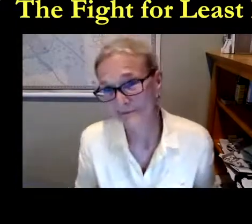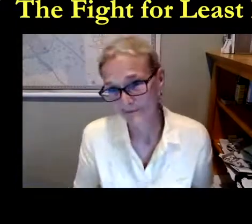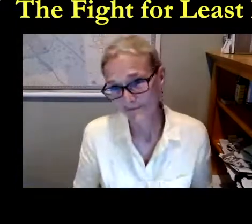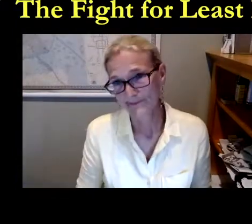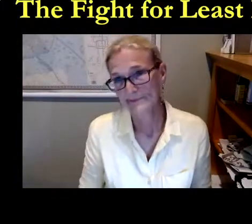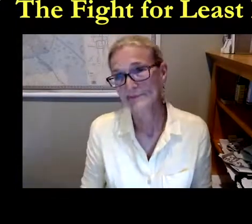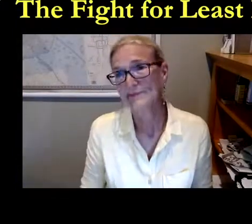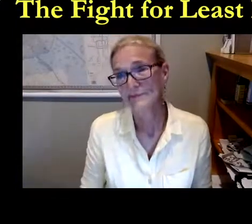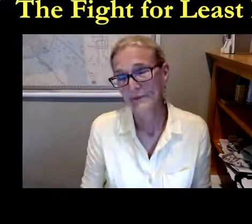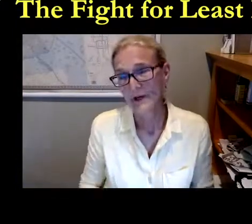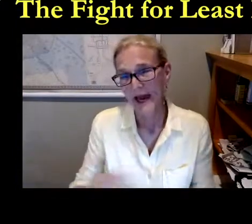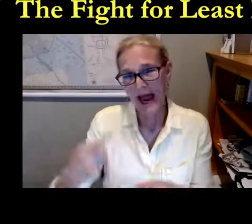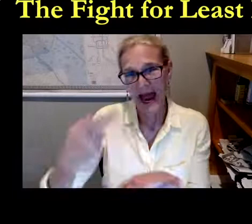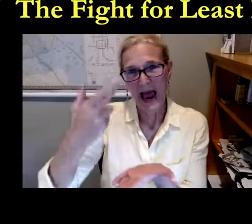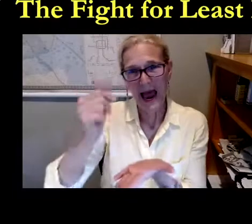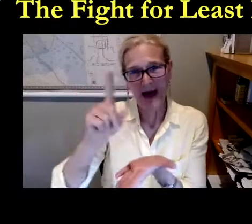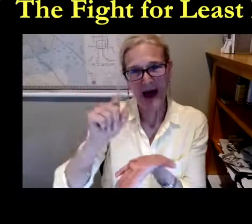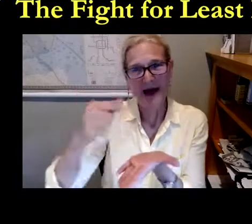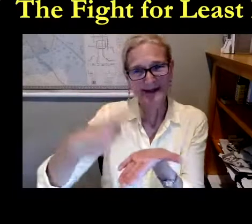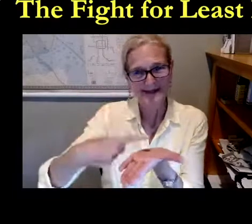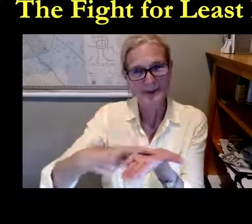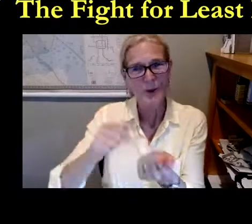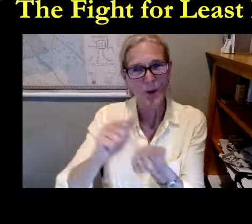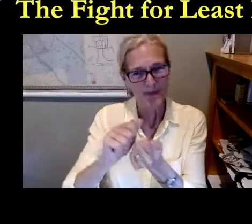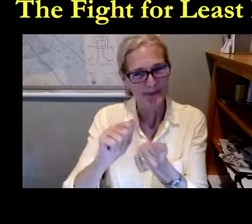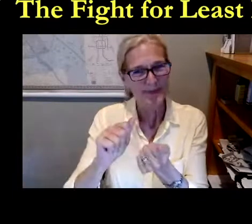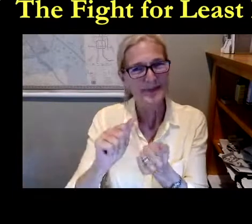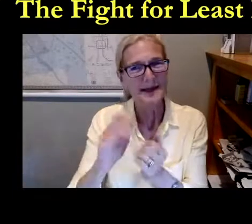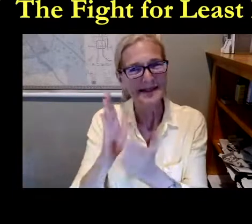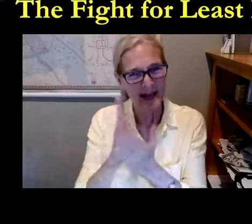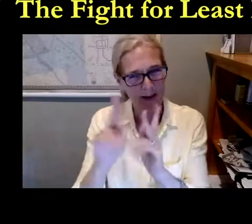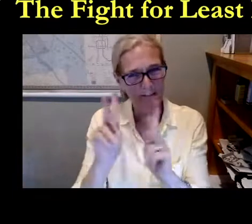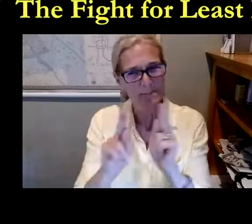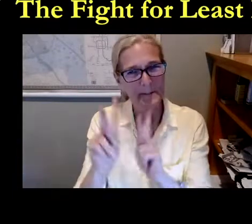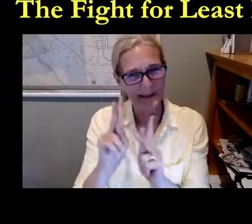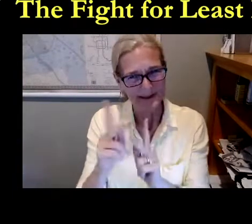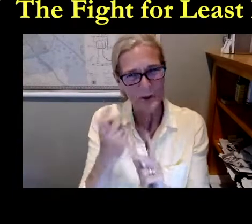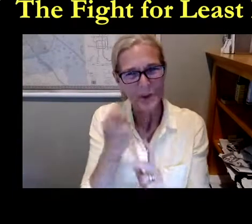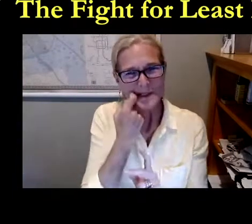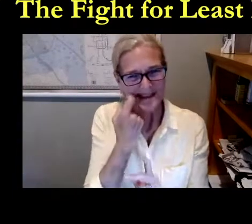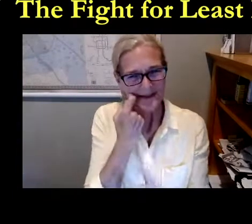I'm trying to rally the troops as much as I can.